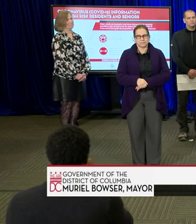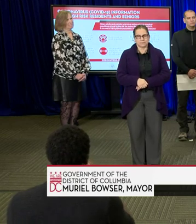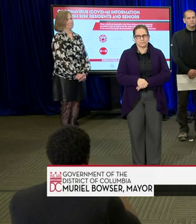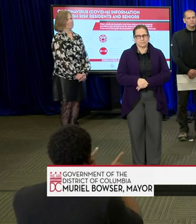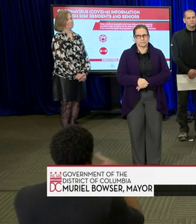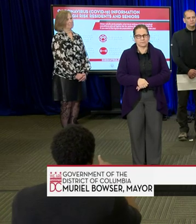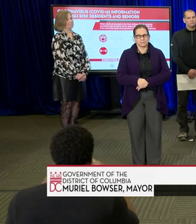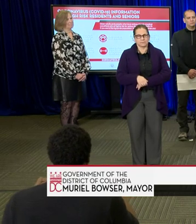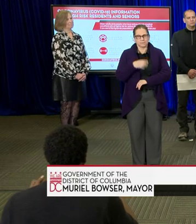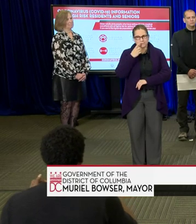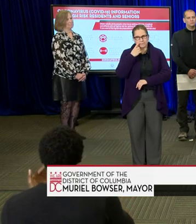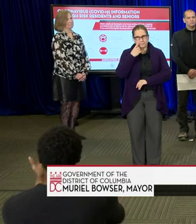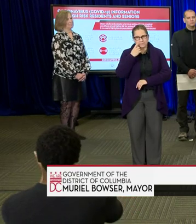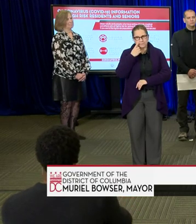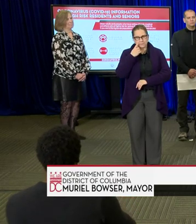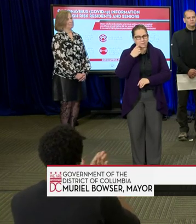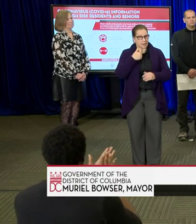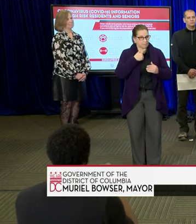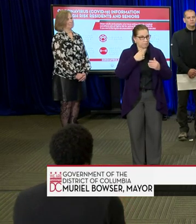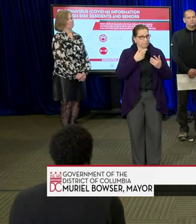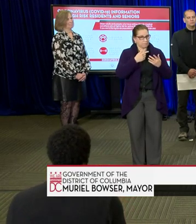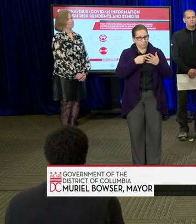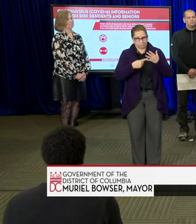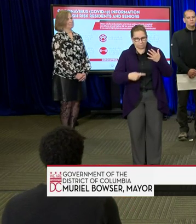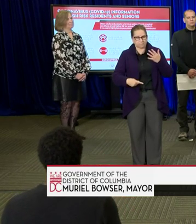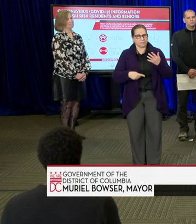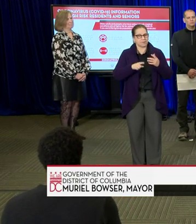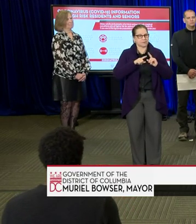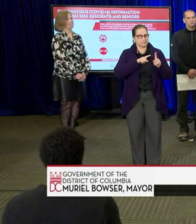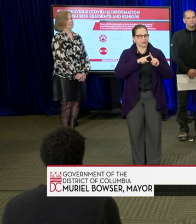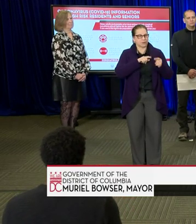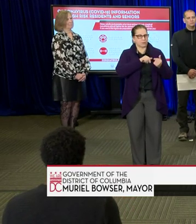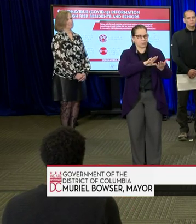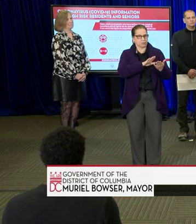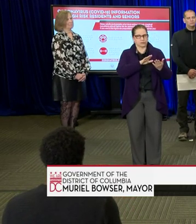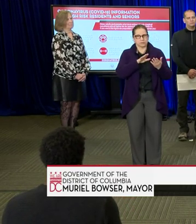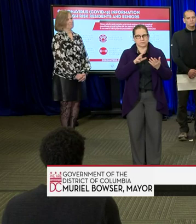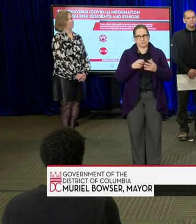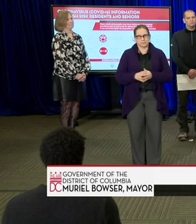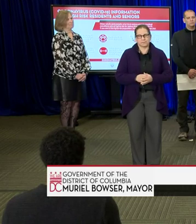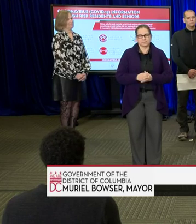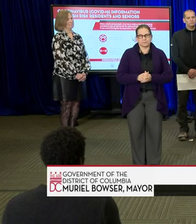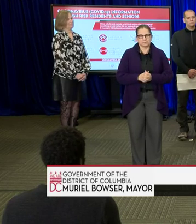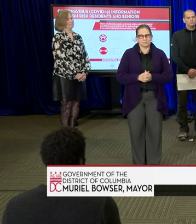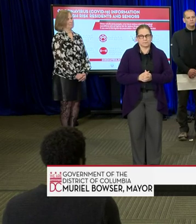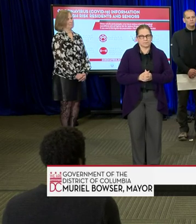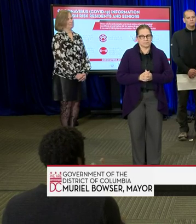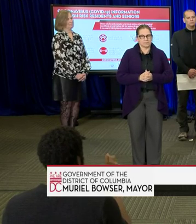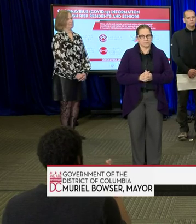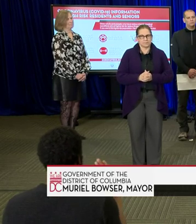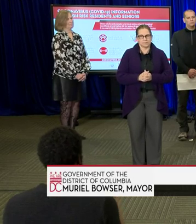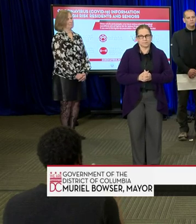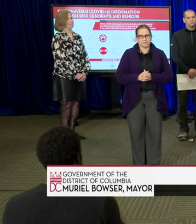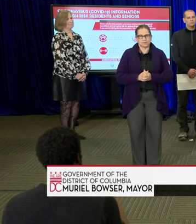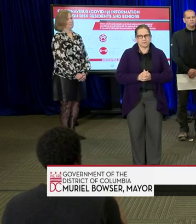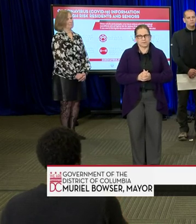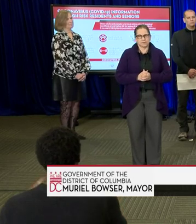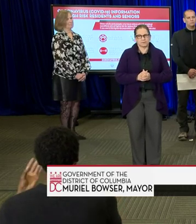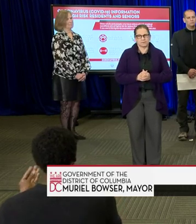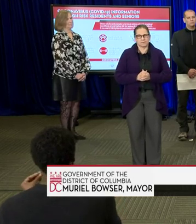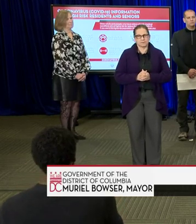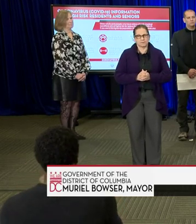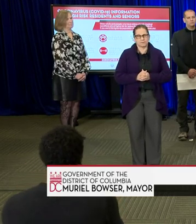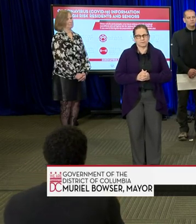clinical diagnoses are made. We have not reached that point in the district. However, we may have to provide that guidance in the